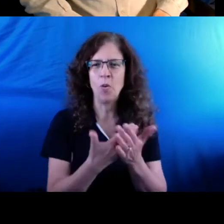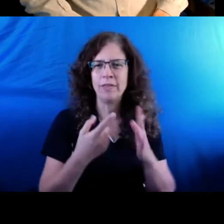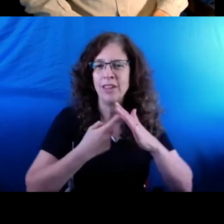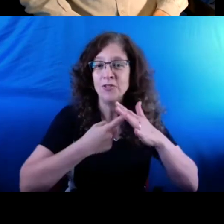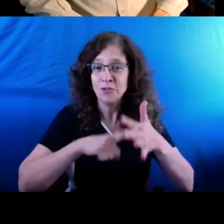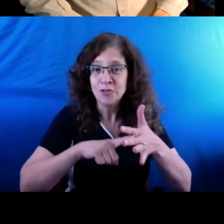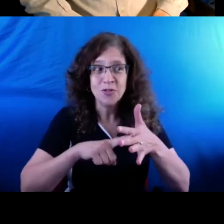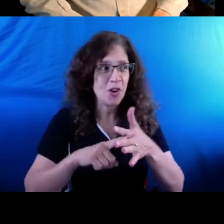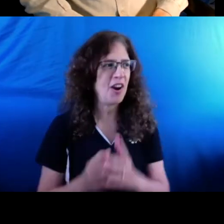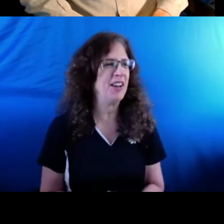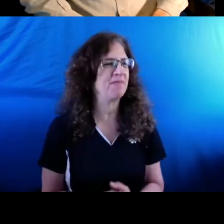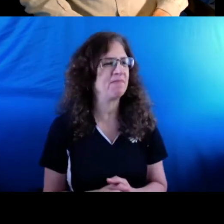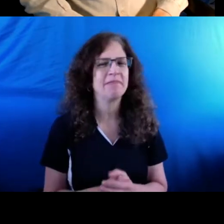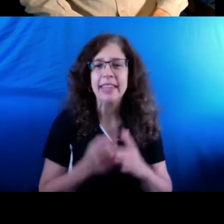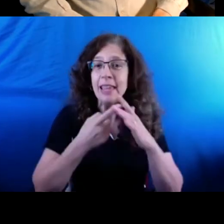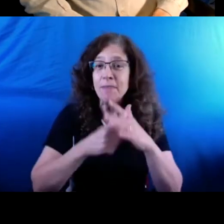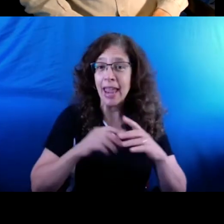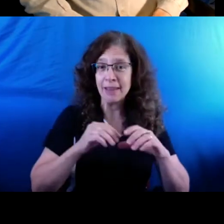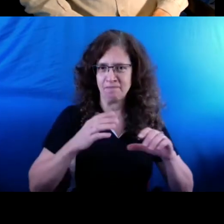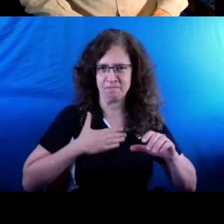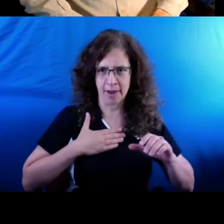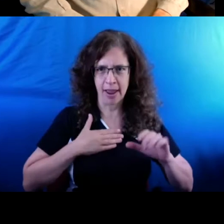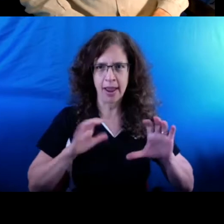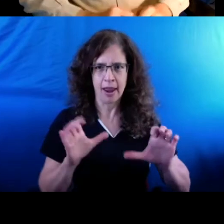Brief history of how all of this started.